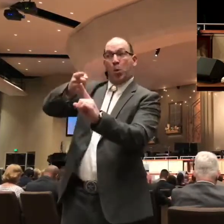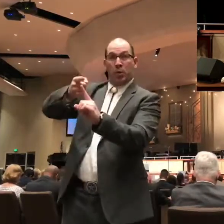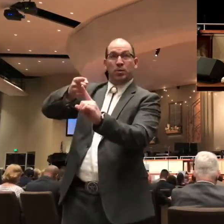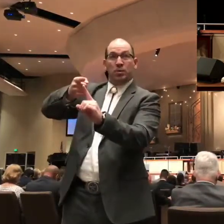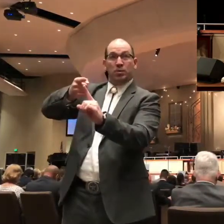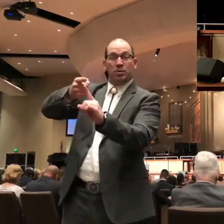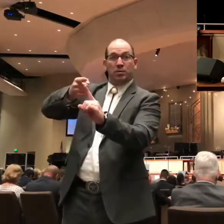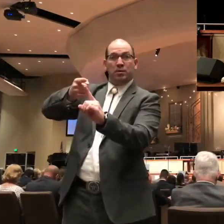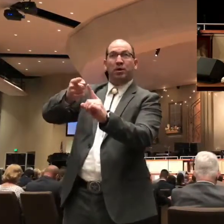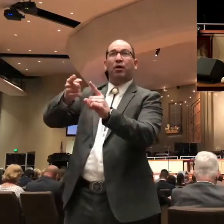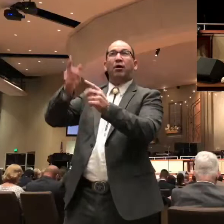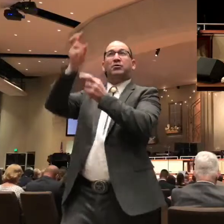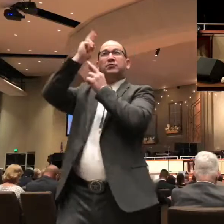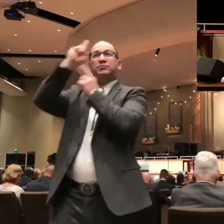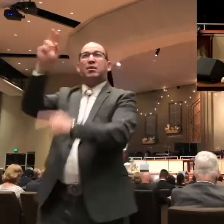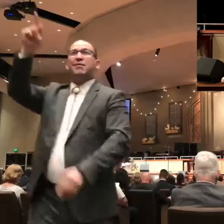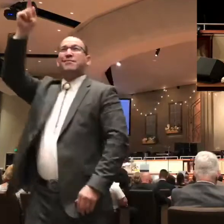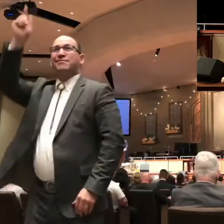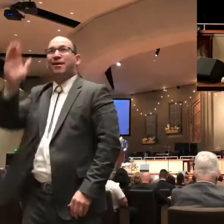matter.